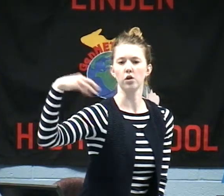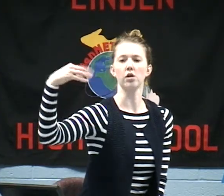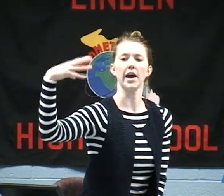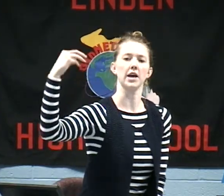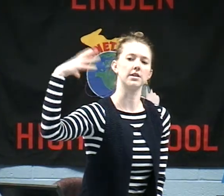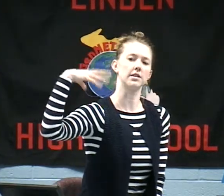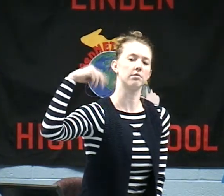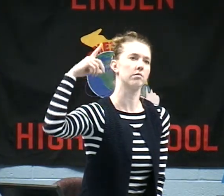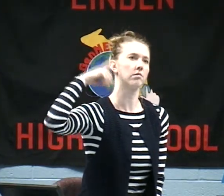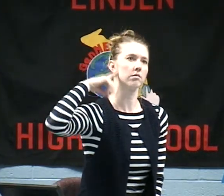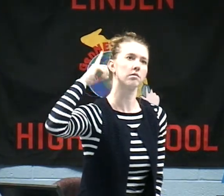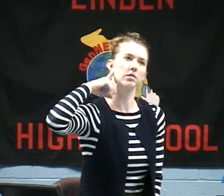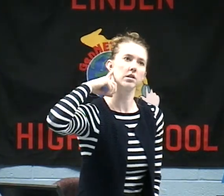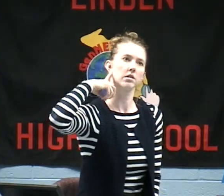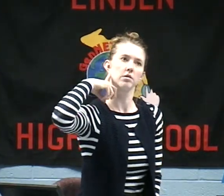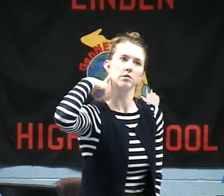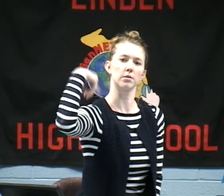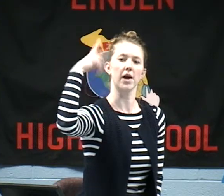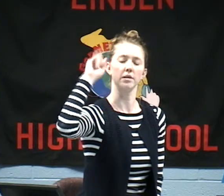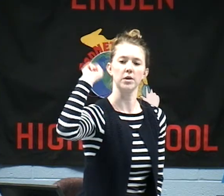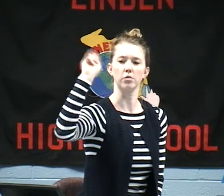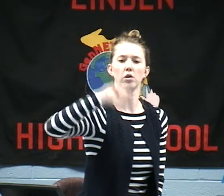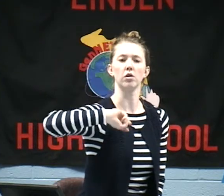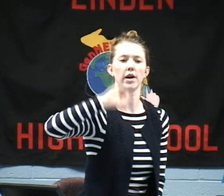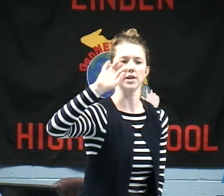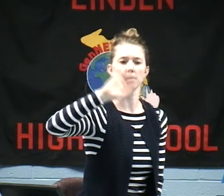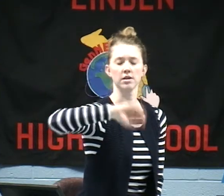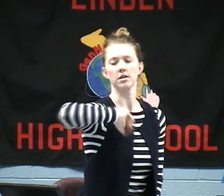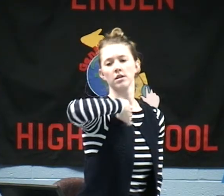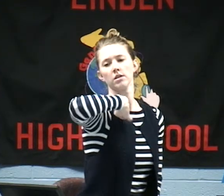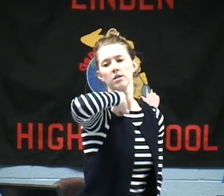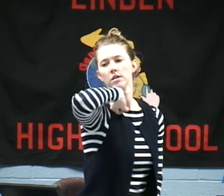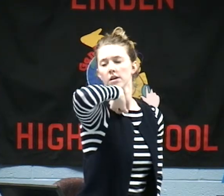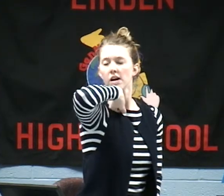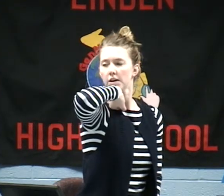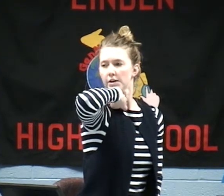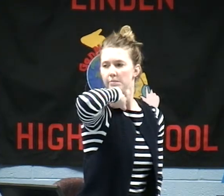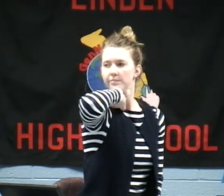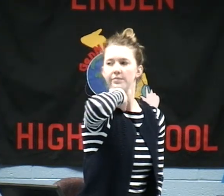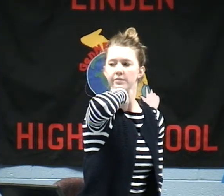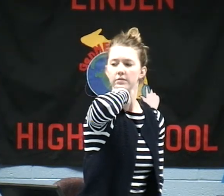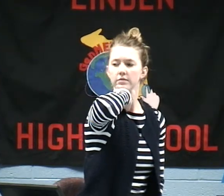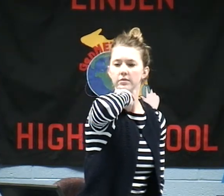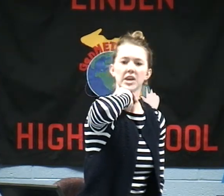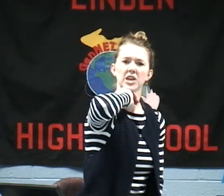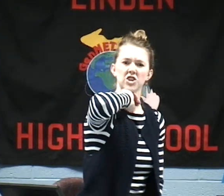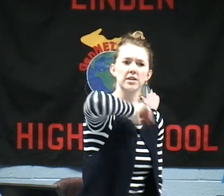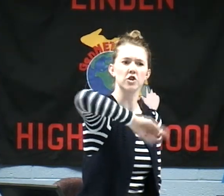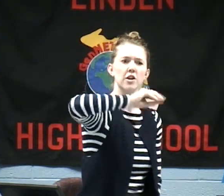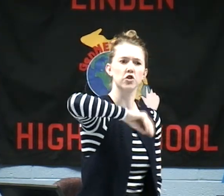visual and for blind people, and like just they're